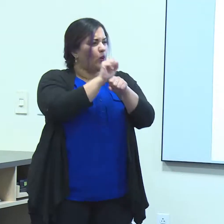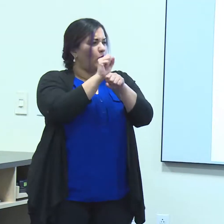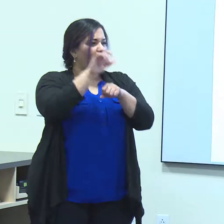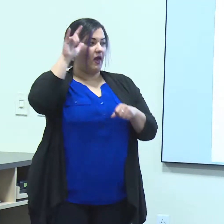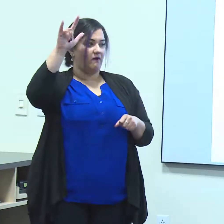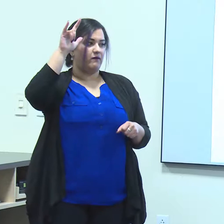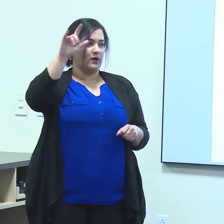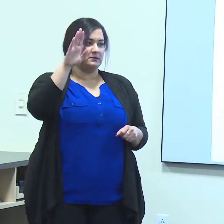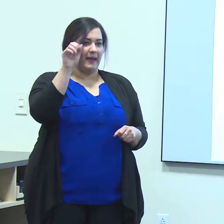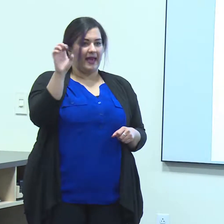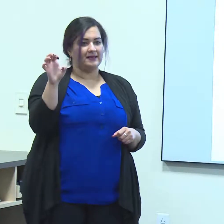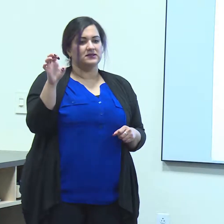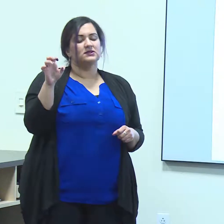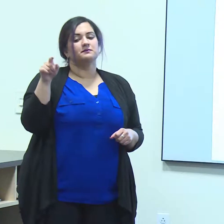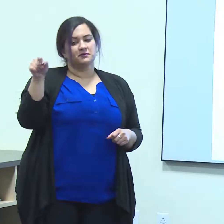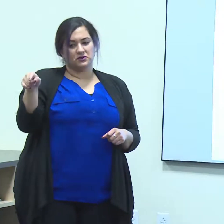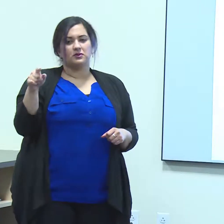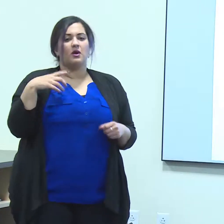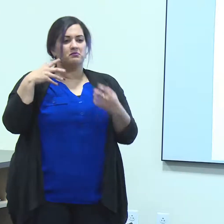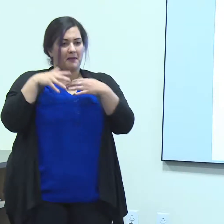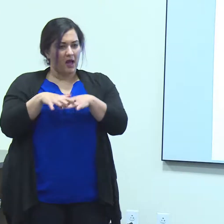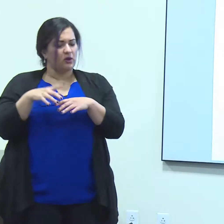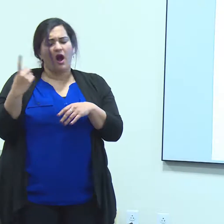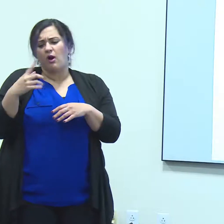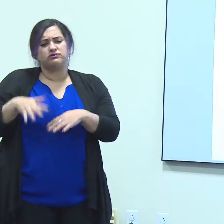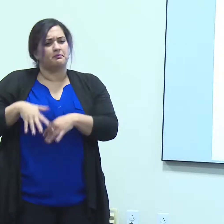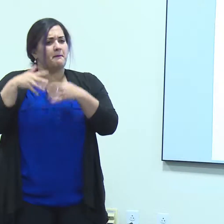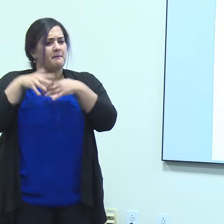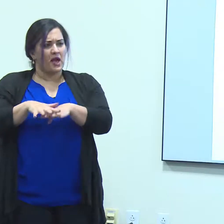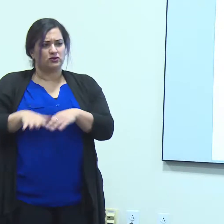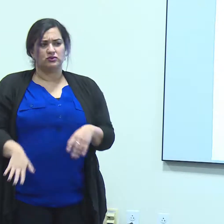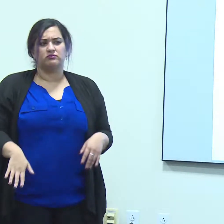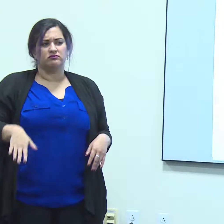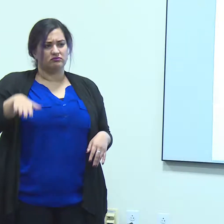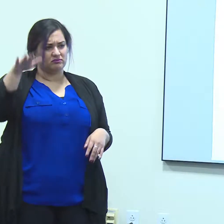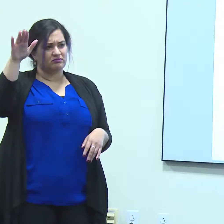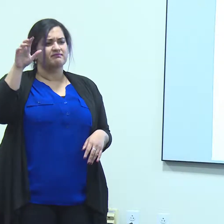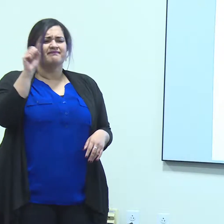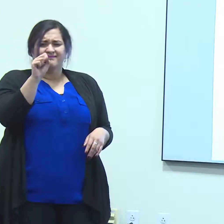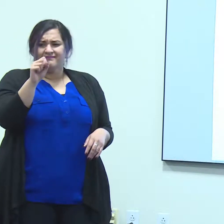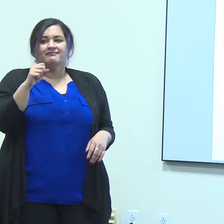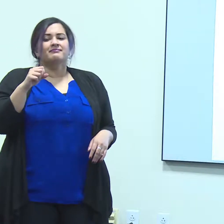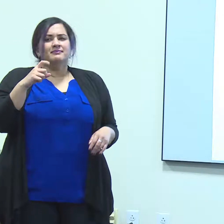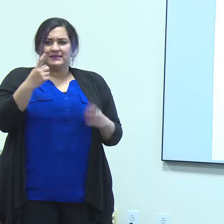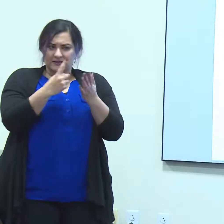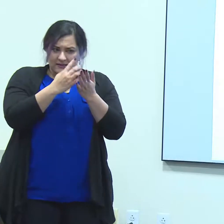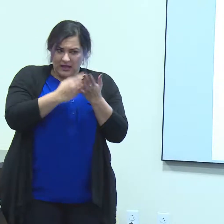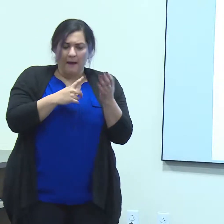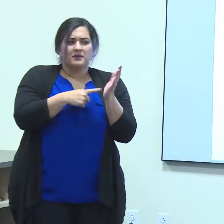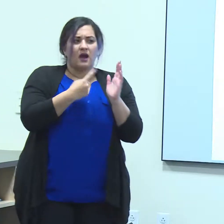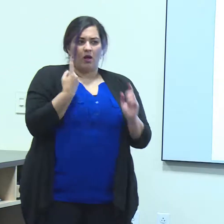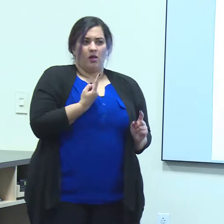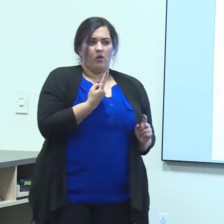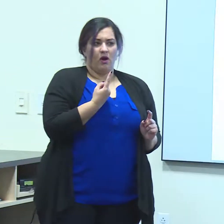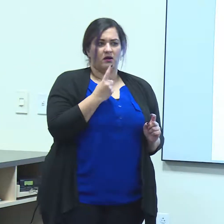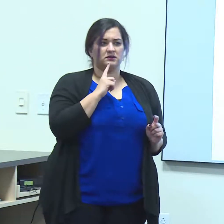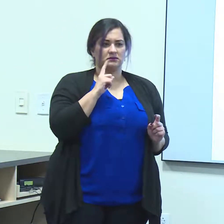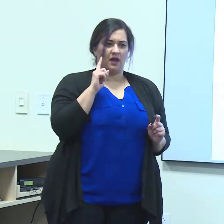And we were near an Air Force base. I was mainstreamed growing up. Sometimes I was the only